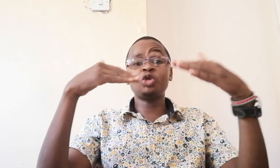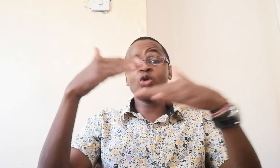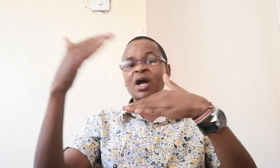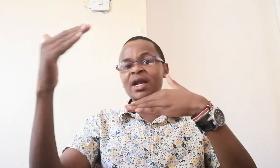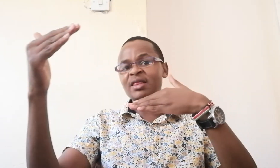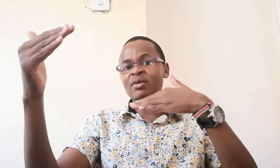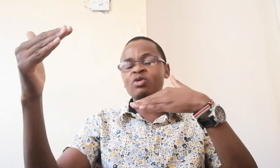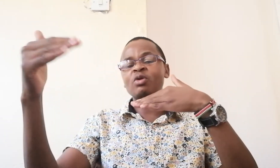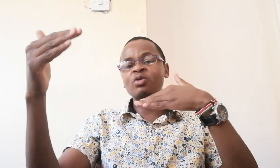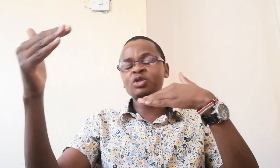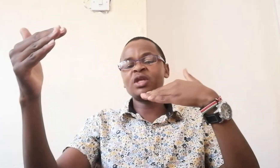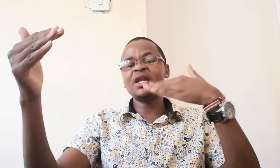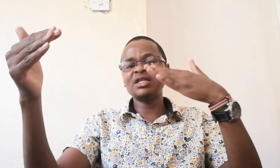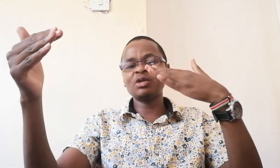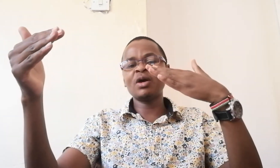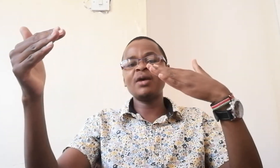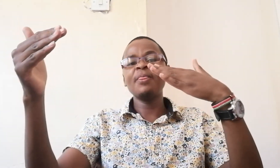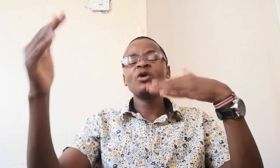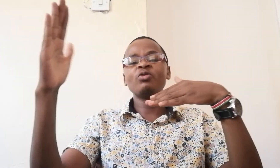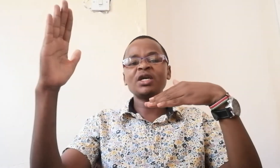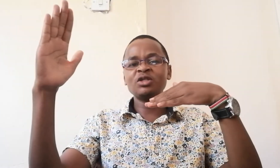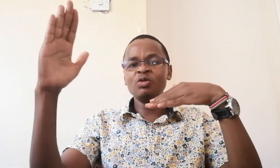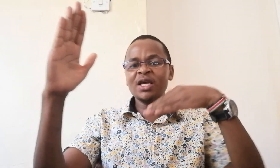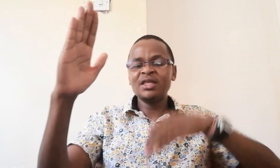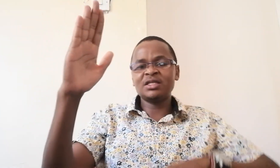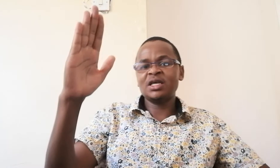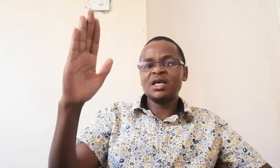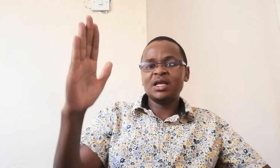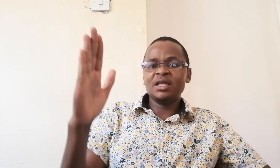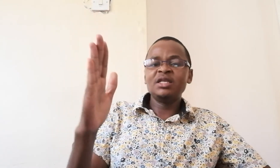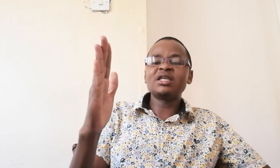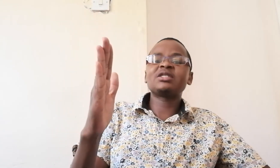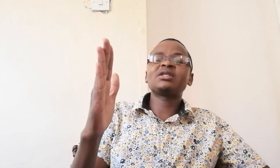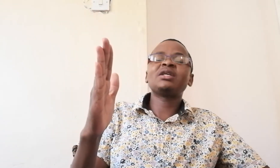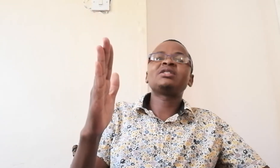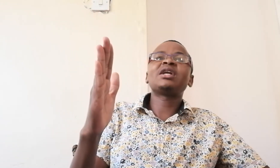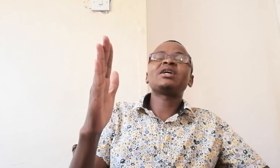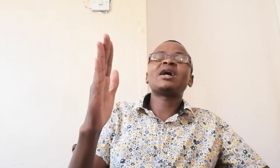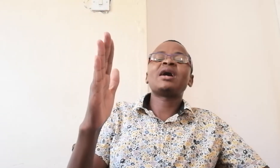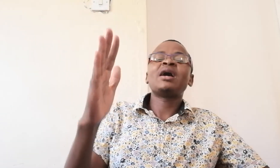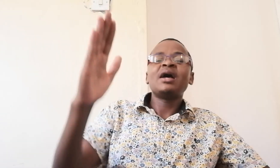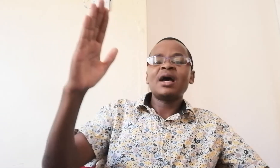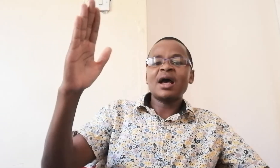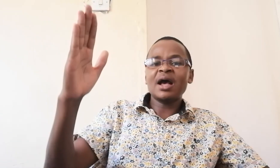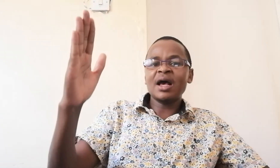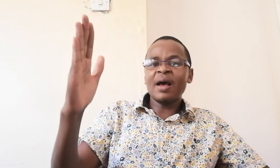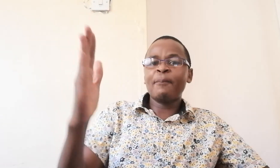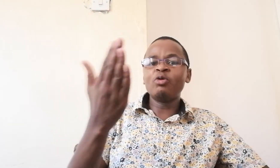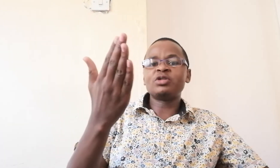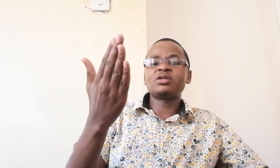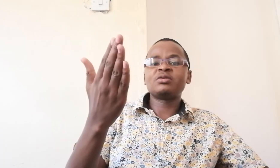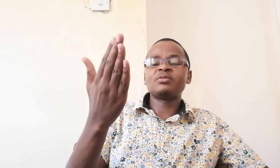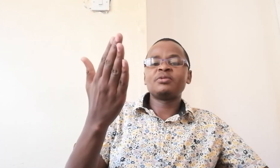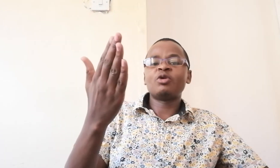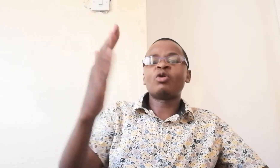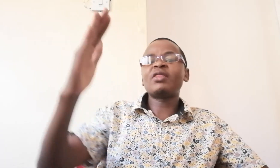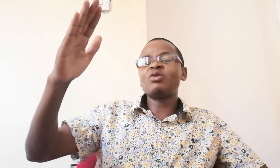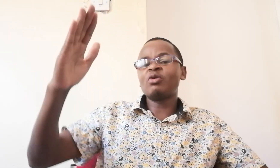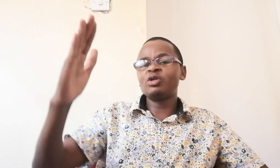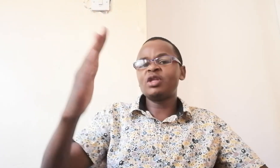show another, you're going to the next one, you just do like this. It's like a pause, or rather you're going to the